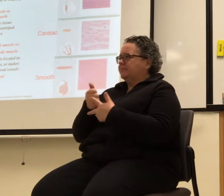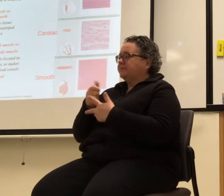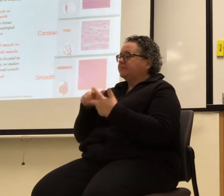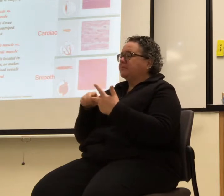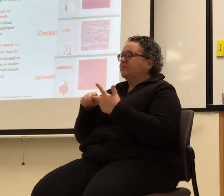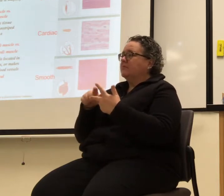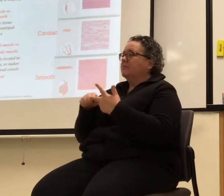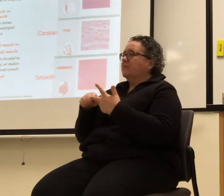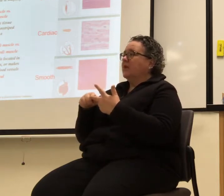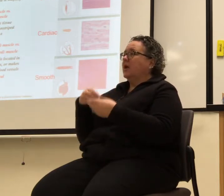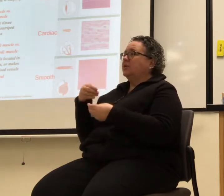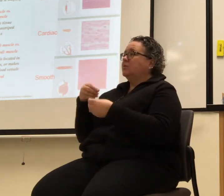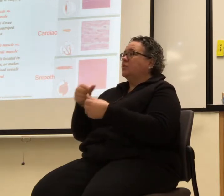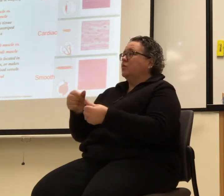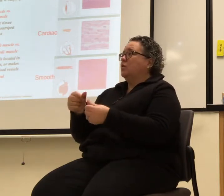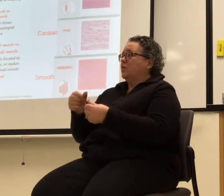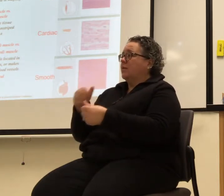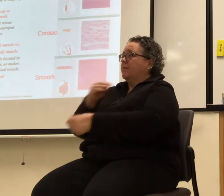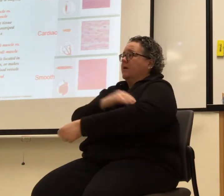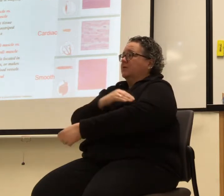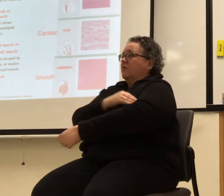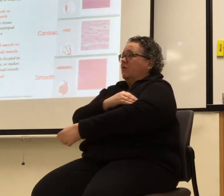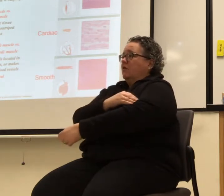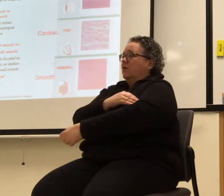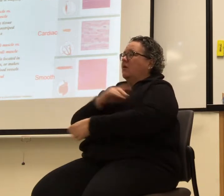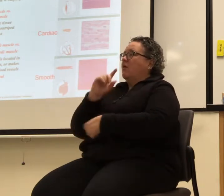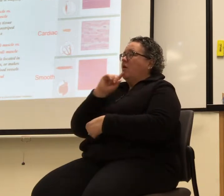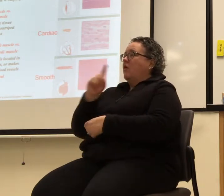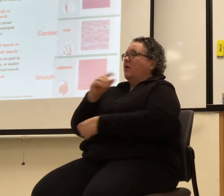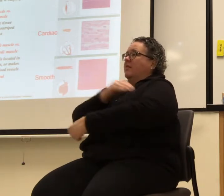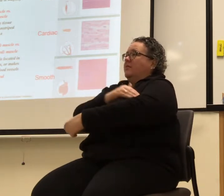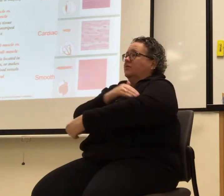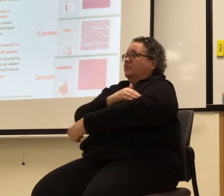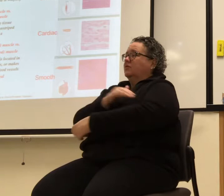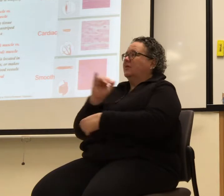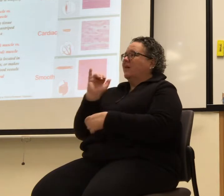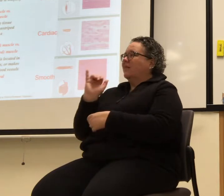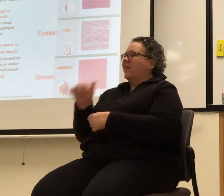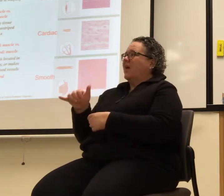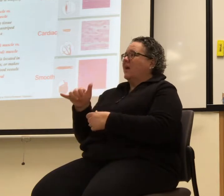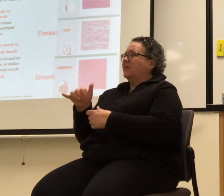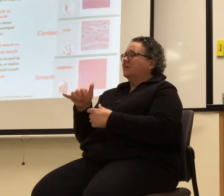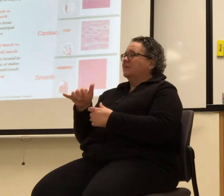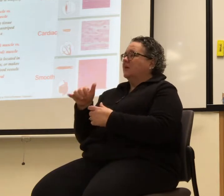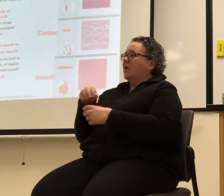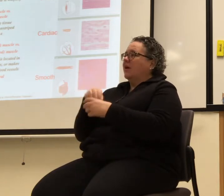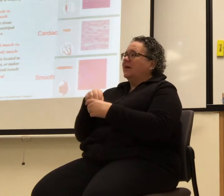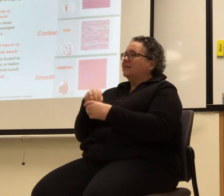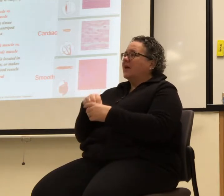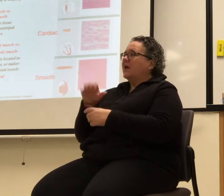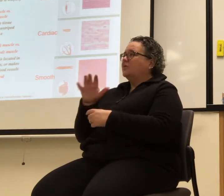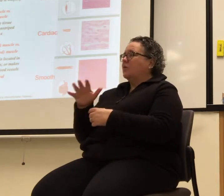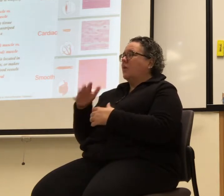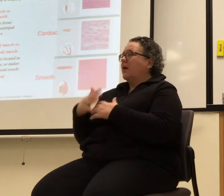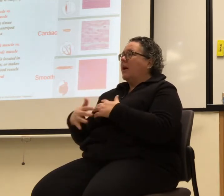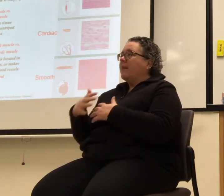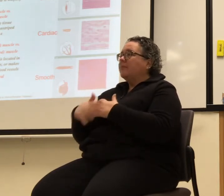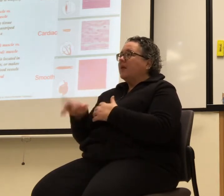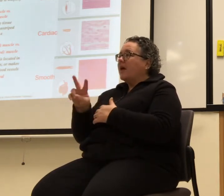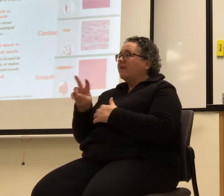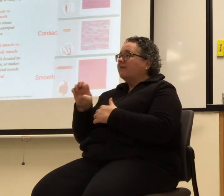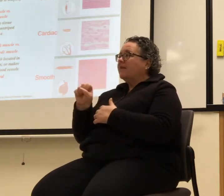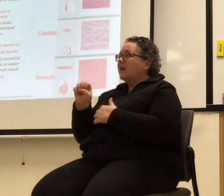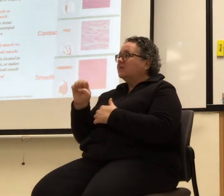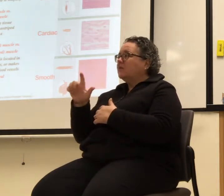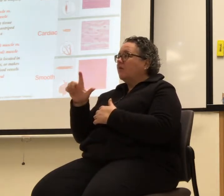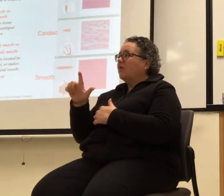Smooth muscle are the muscles that line the insides of your blood vessels, your digestive tract, all that is